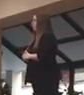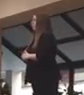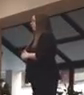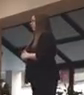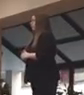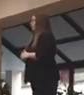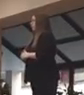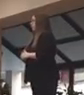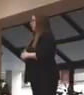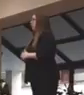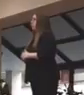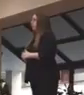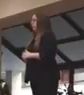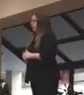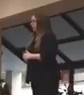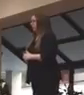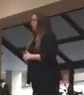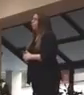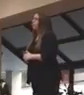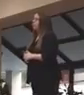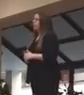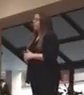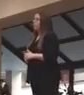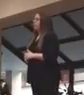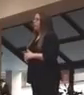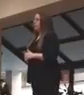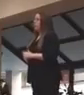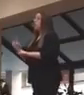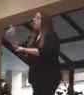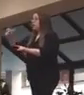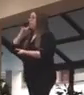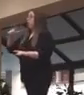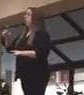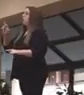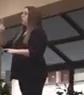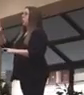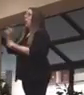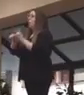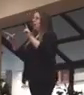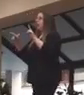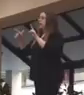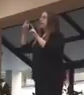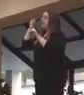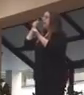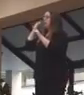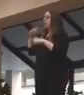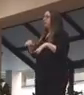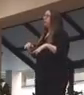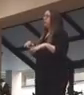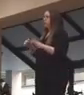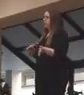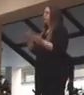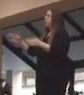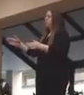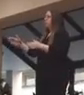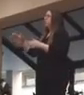So you only need WIDA when you actually first apply. You don't need it to renew. Oh, you need to apply